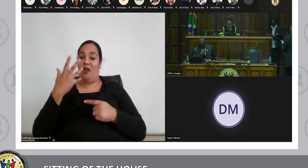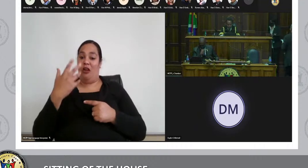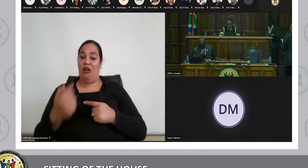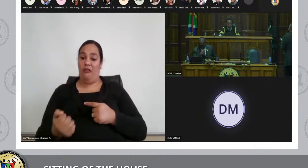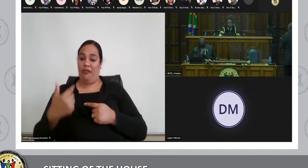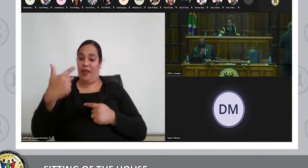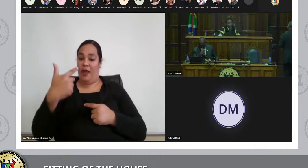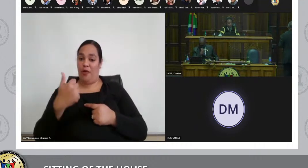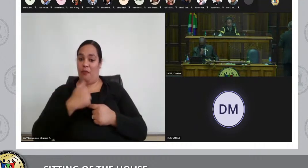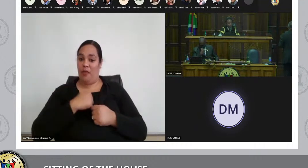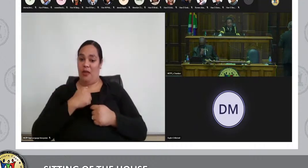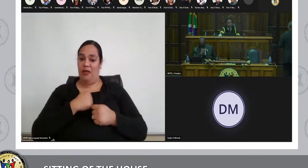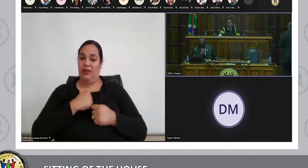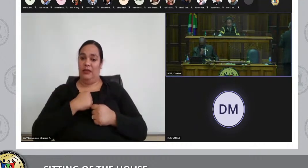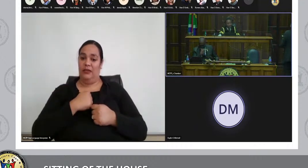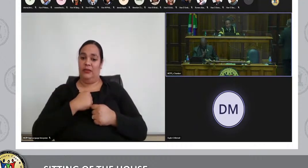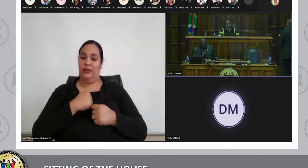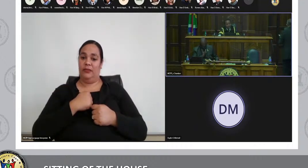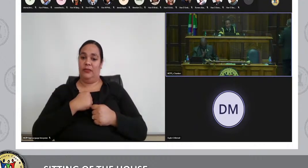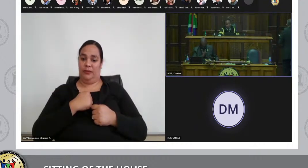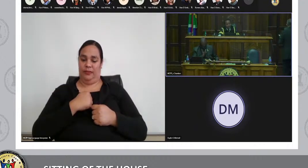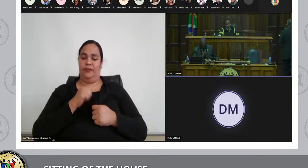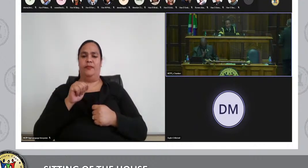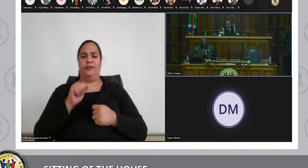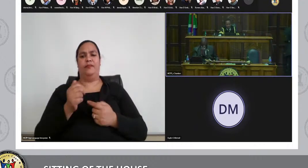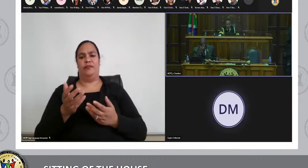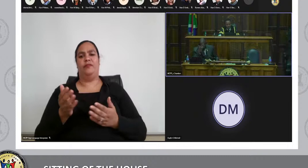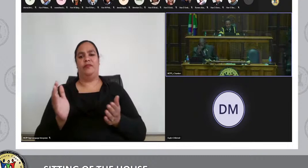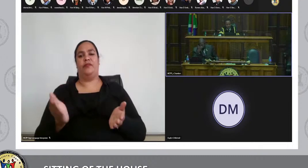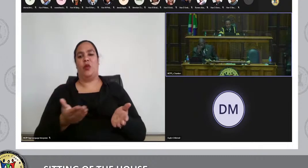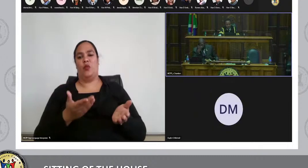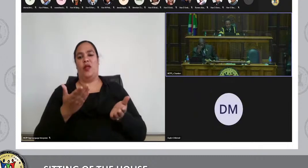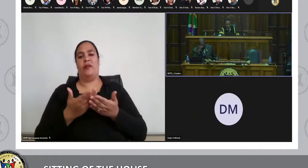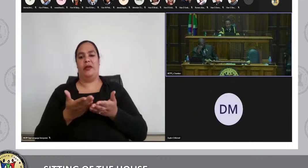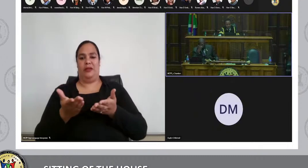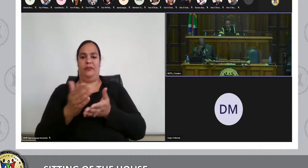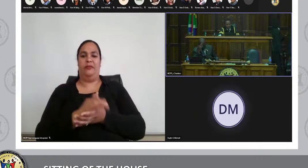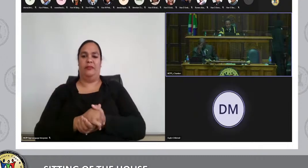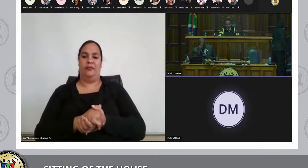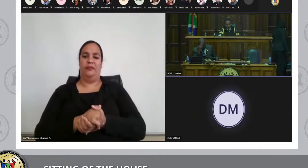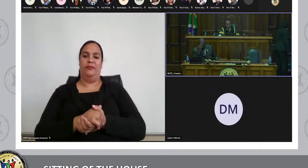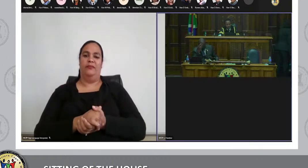my camera? Yes, you are more than welcome, Honorable Minister.